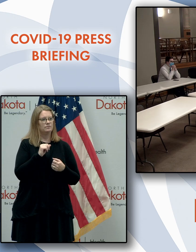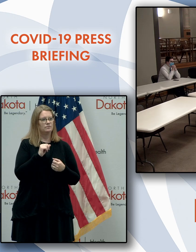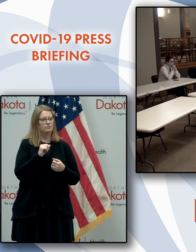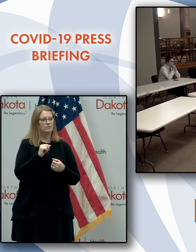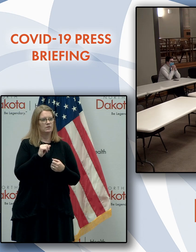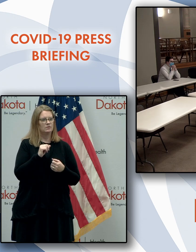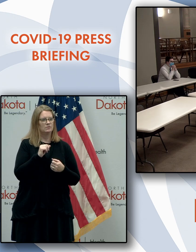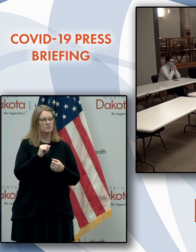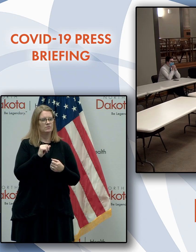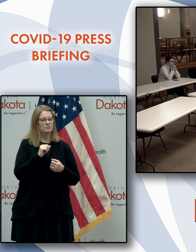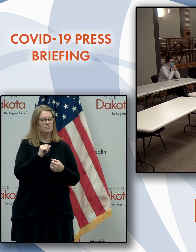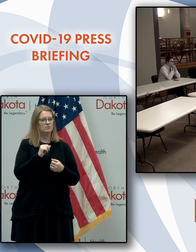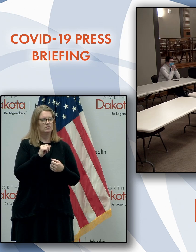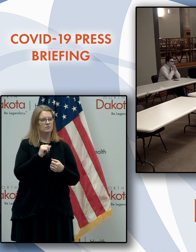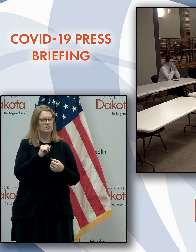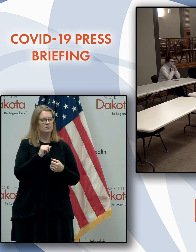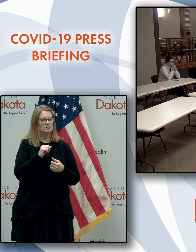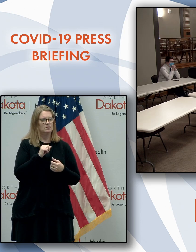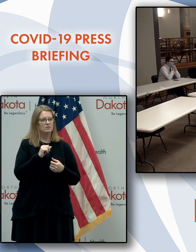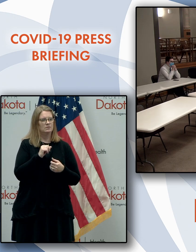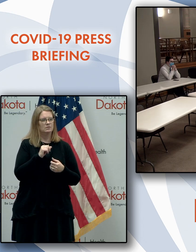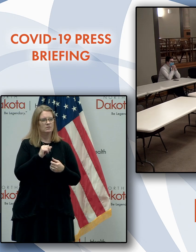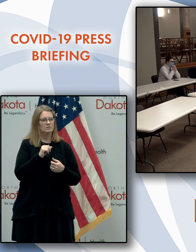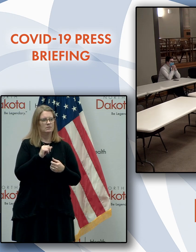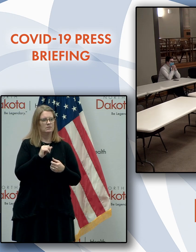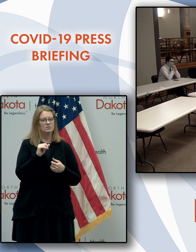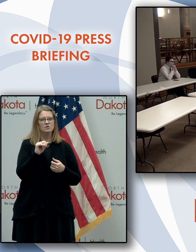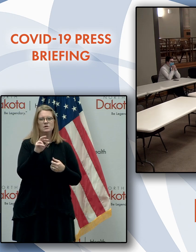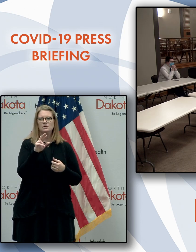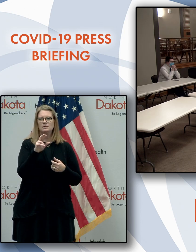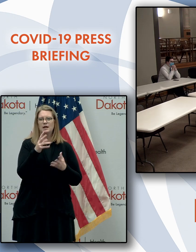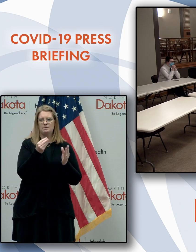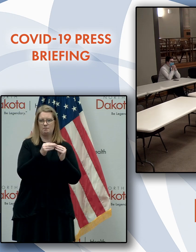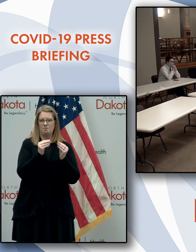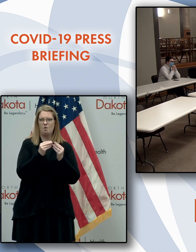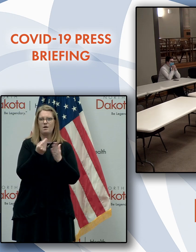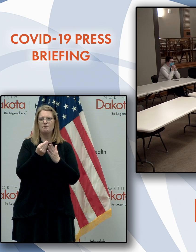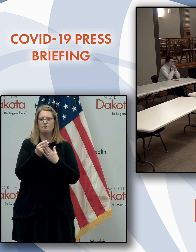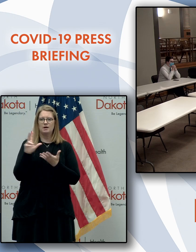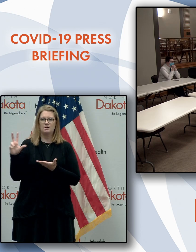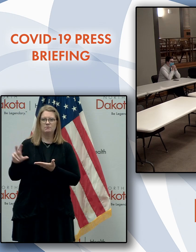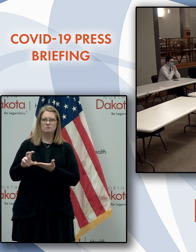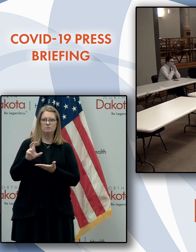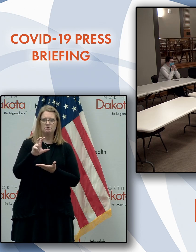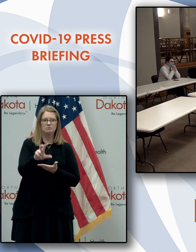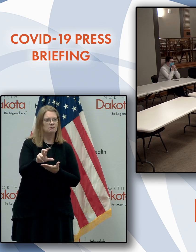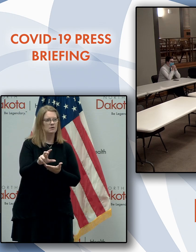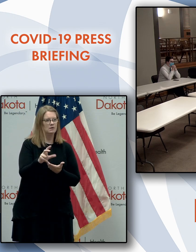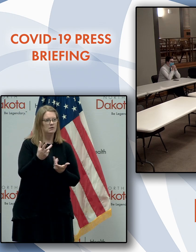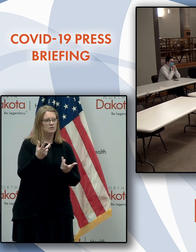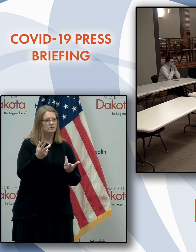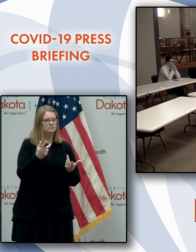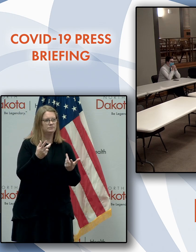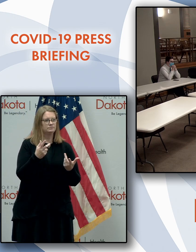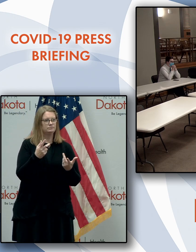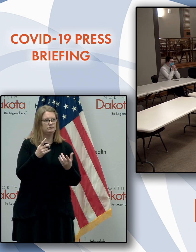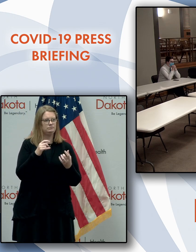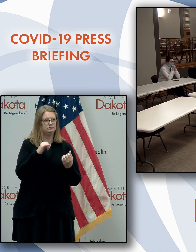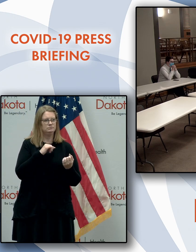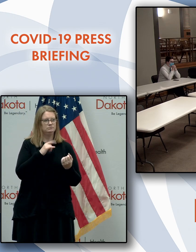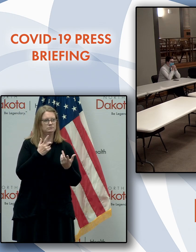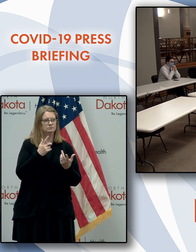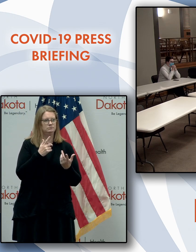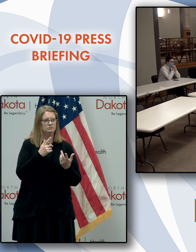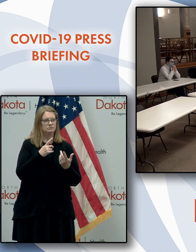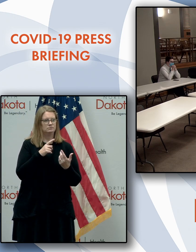just wondering how much we might be looking at for reallocation, if there's a certain plan on it, and if I can get some takes from